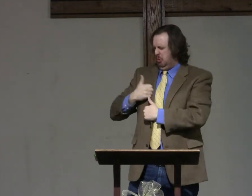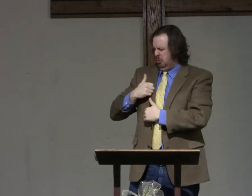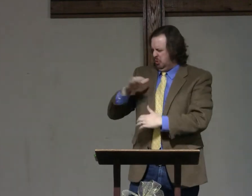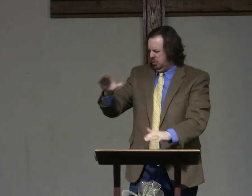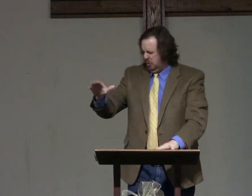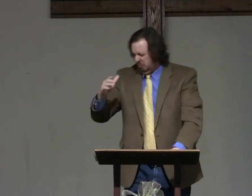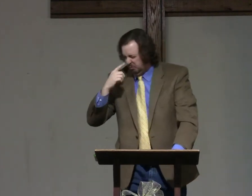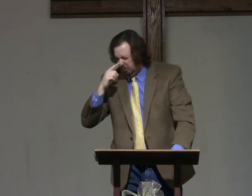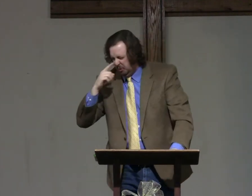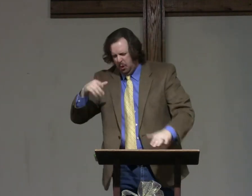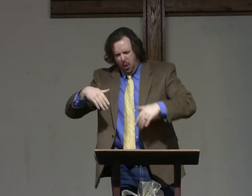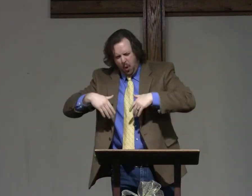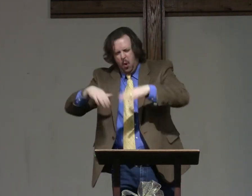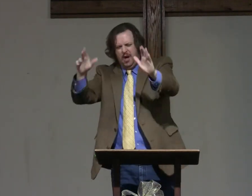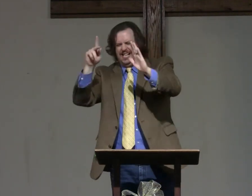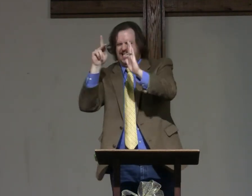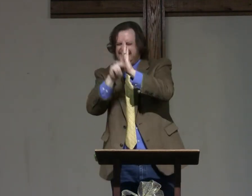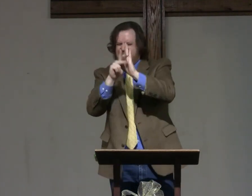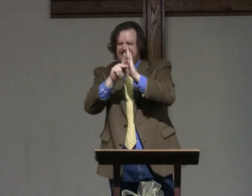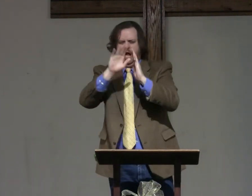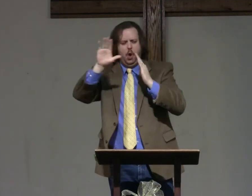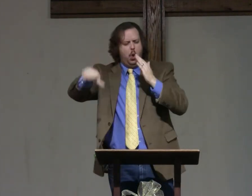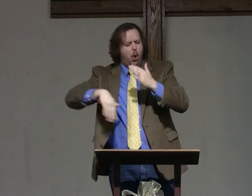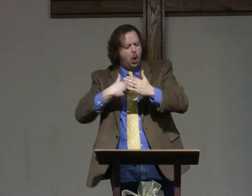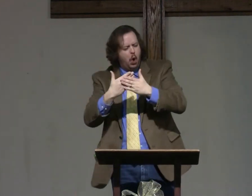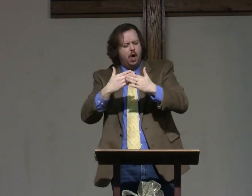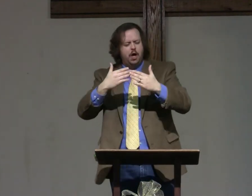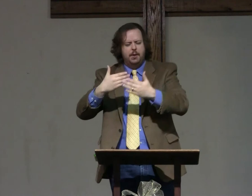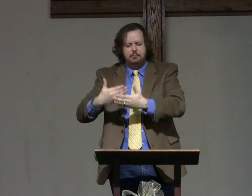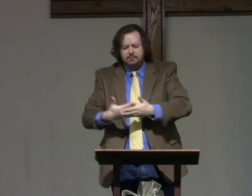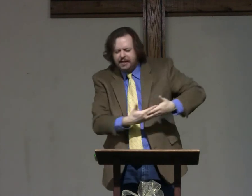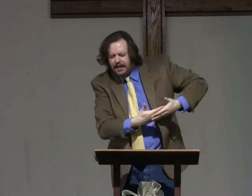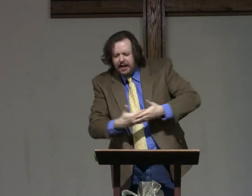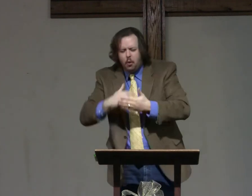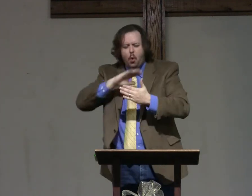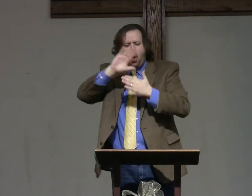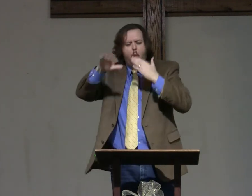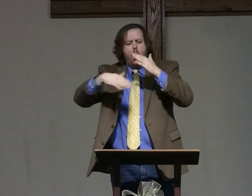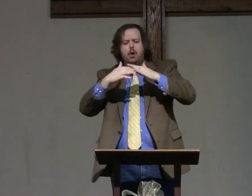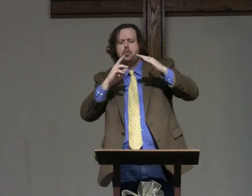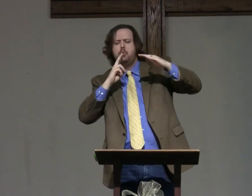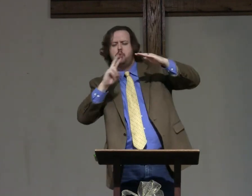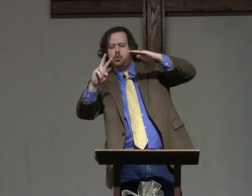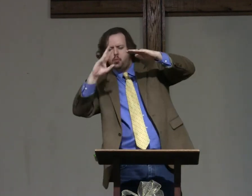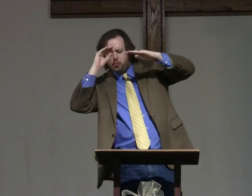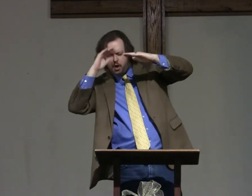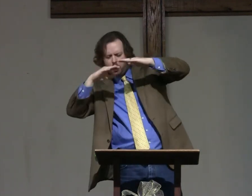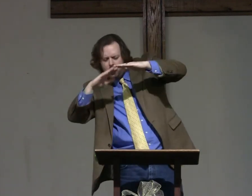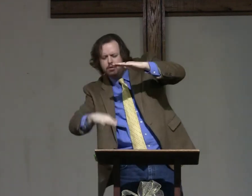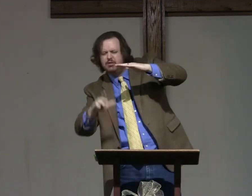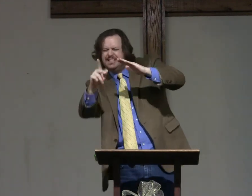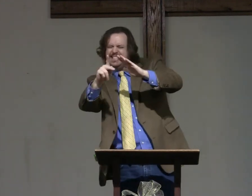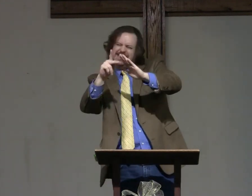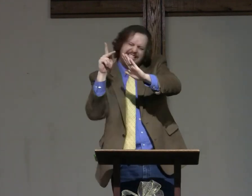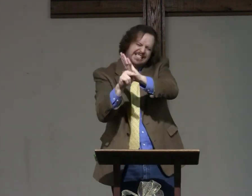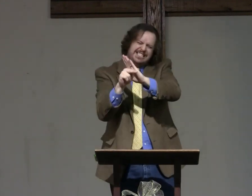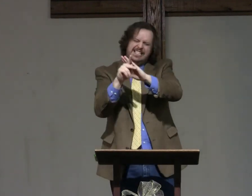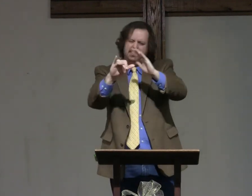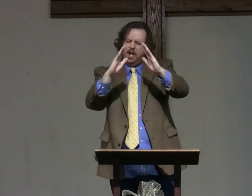And then he called the soldiers finally and said, "Go out and kill all the babies under the age of two, all the baby boys under